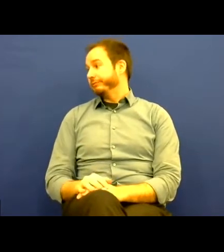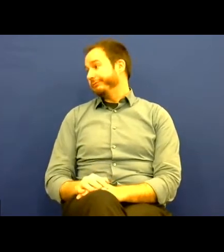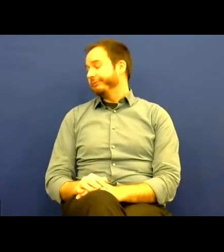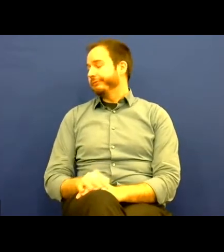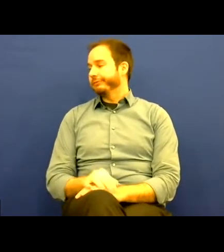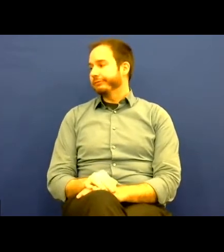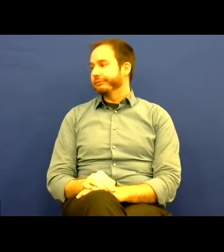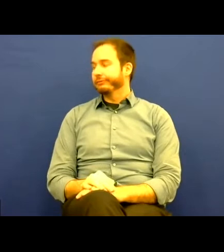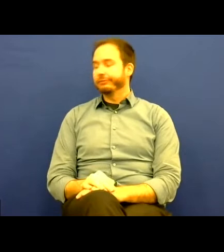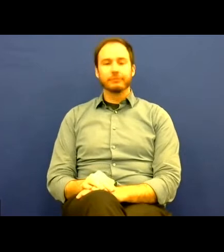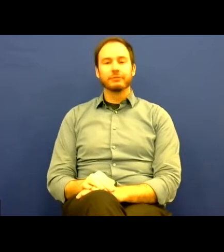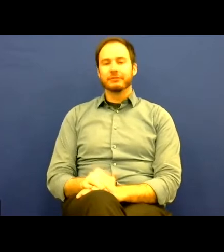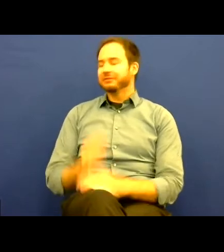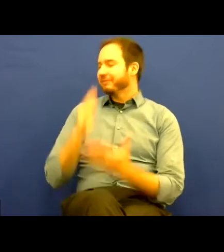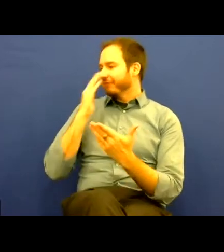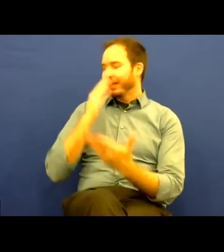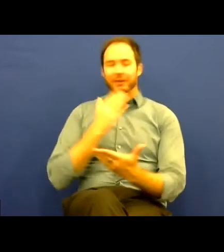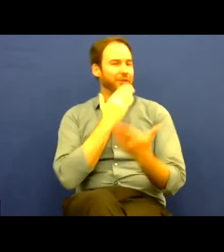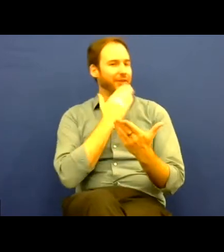Thank you.